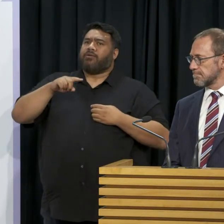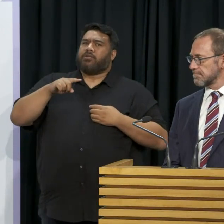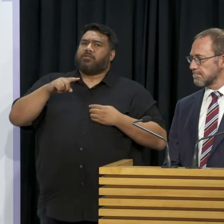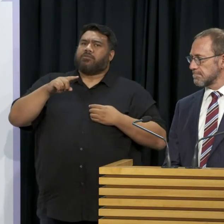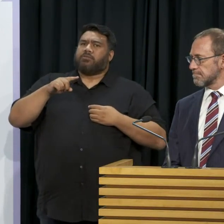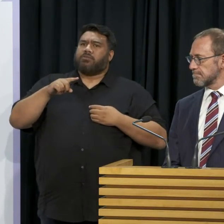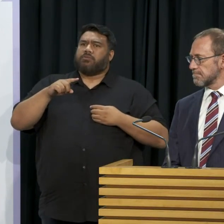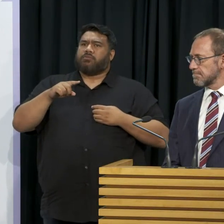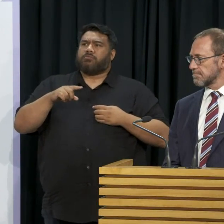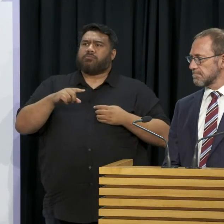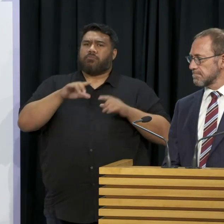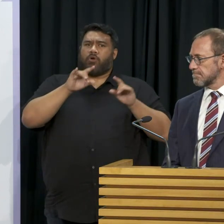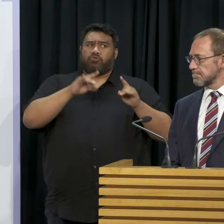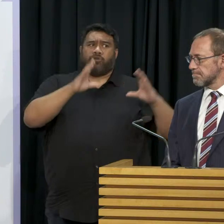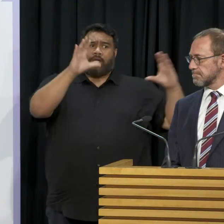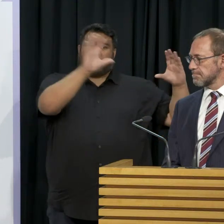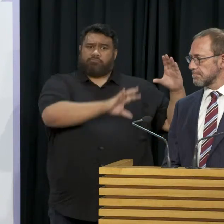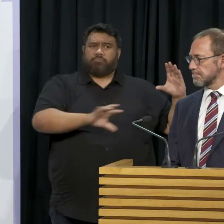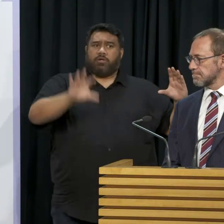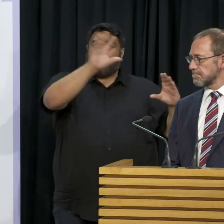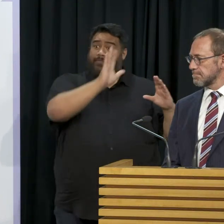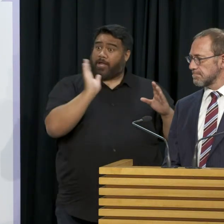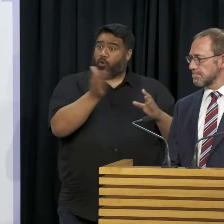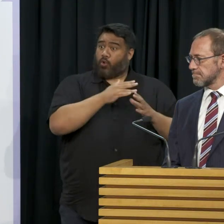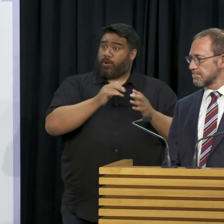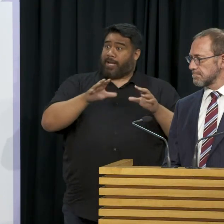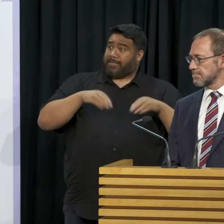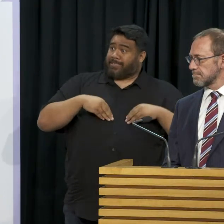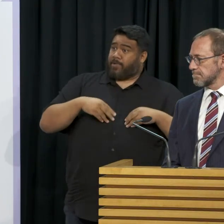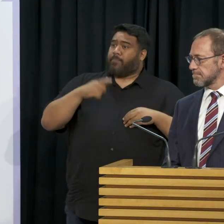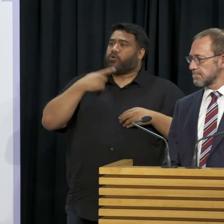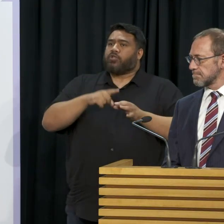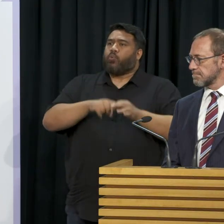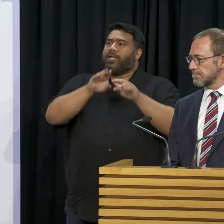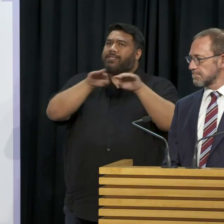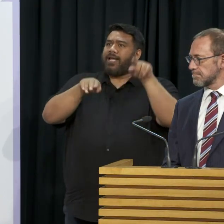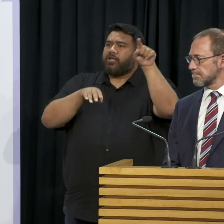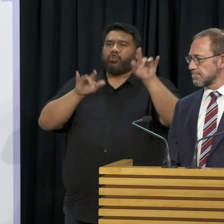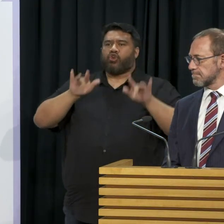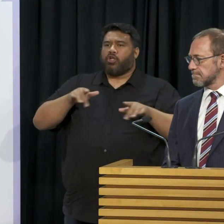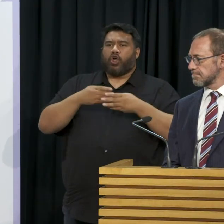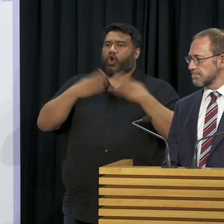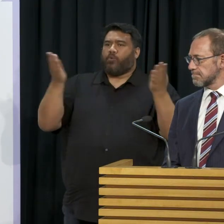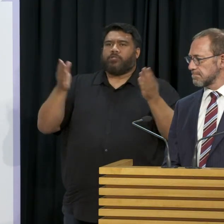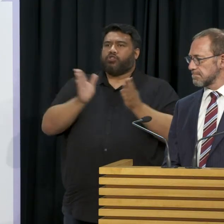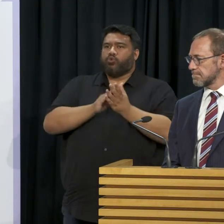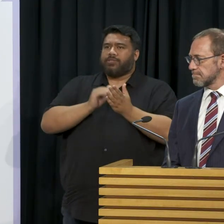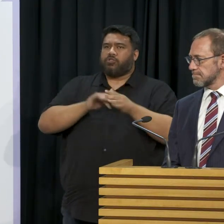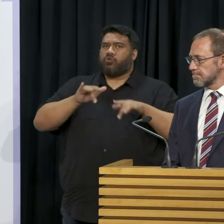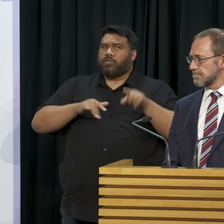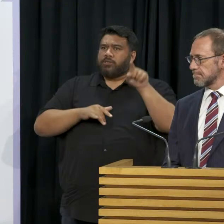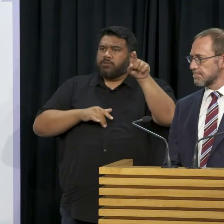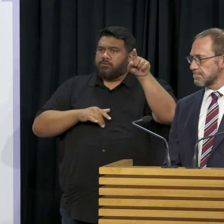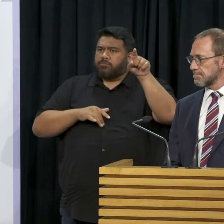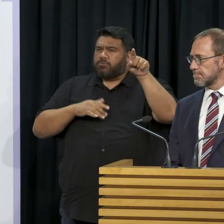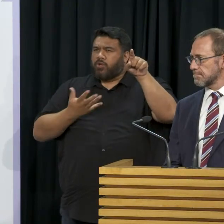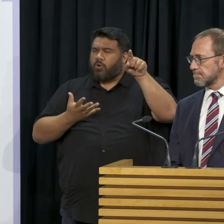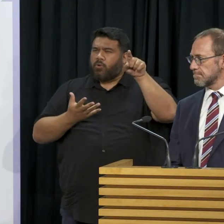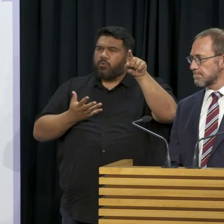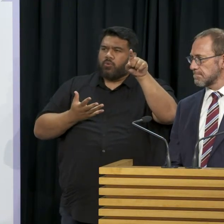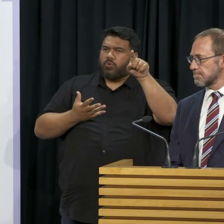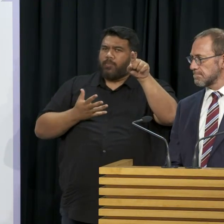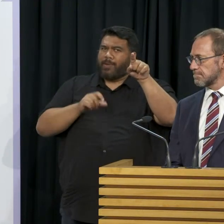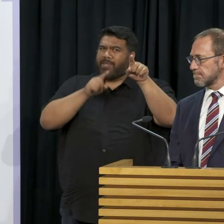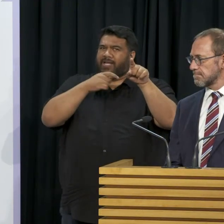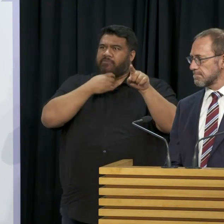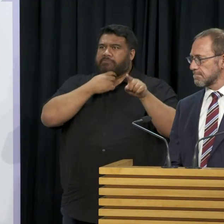because, obviously, Queensland, if I'm correct, still doesn't have an opening with New Zealand right now, so that gives you a sense of their risk